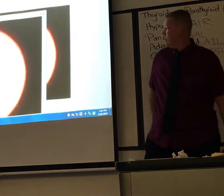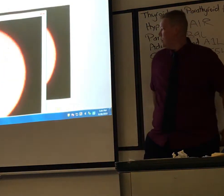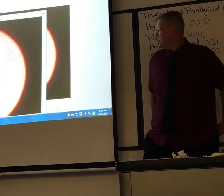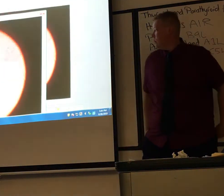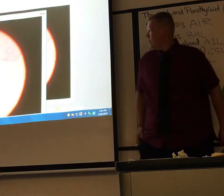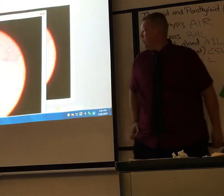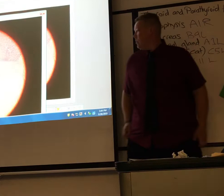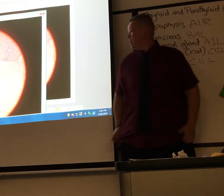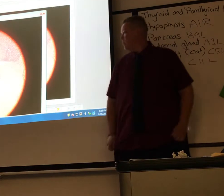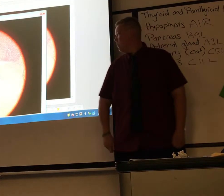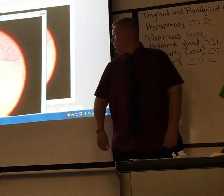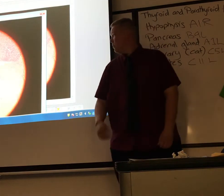So what I see